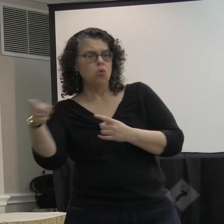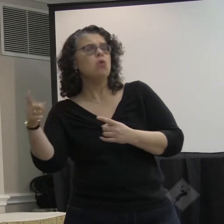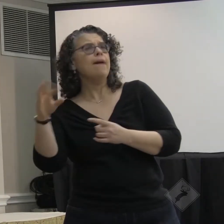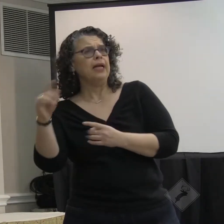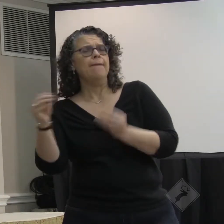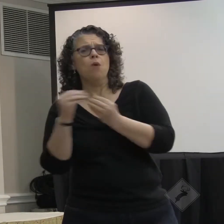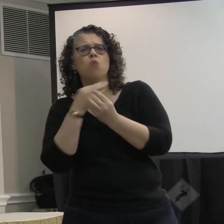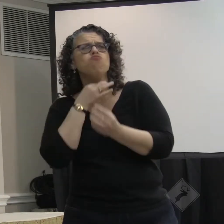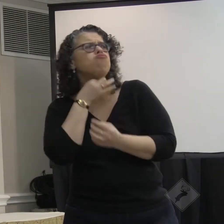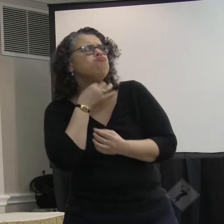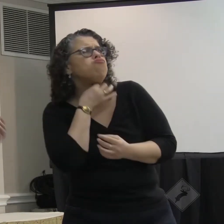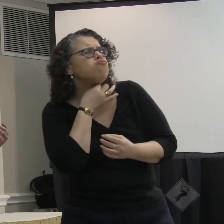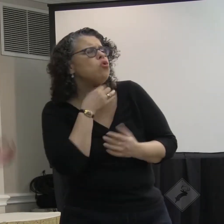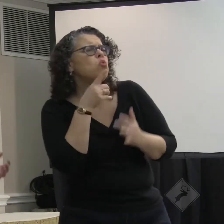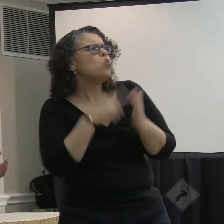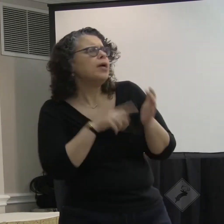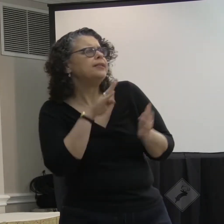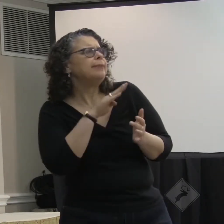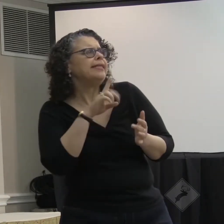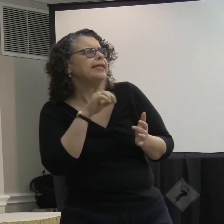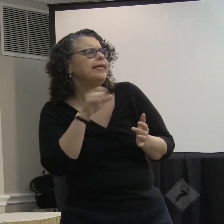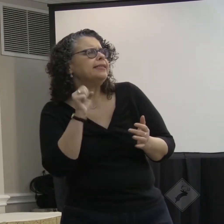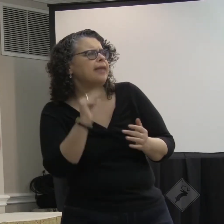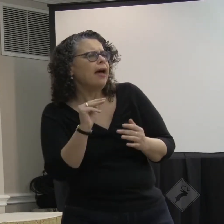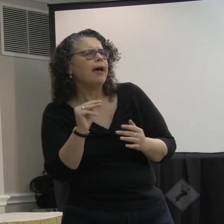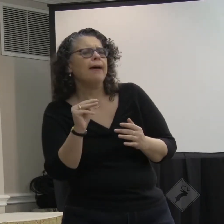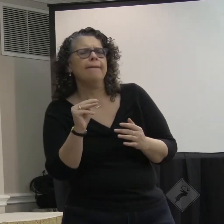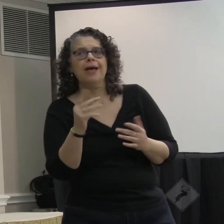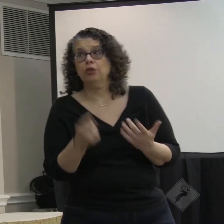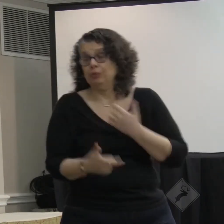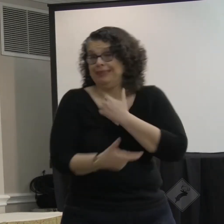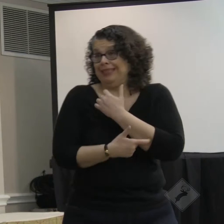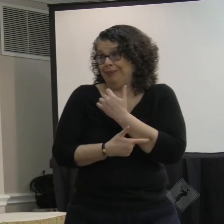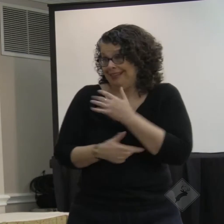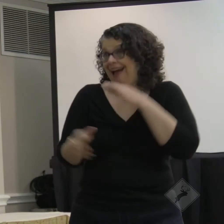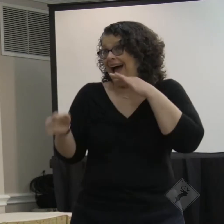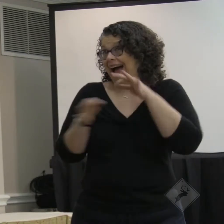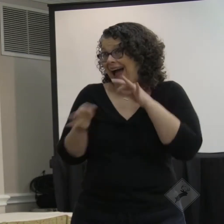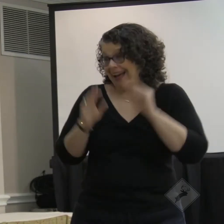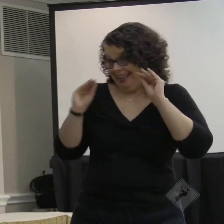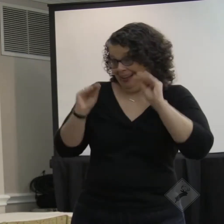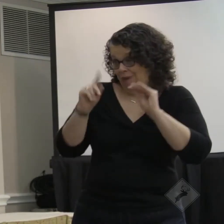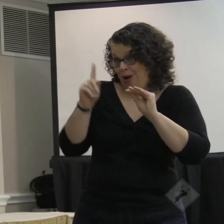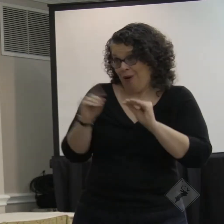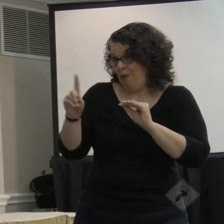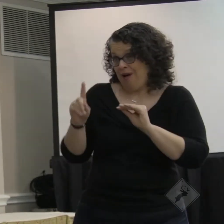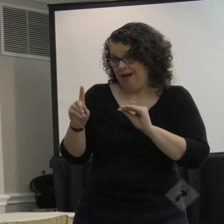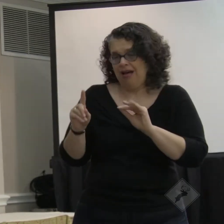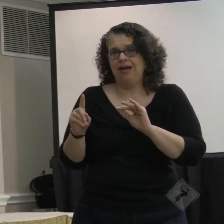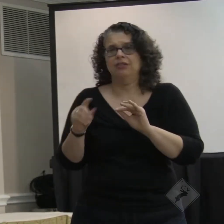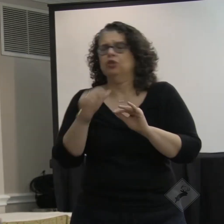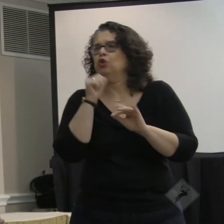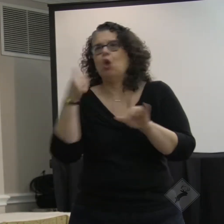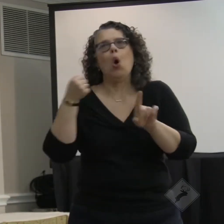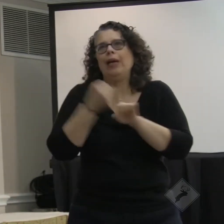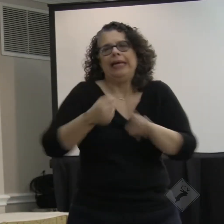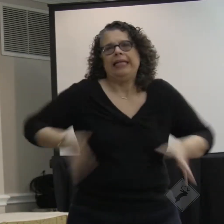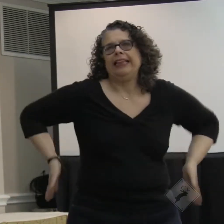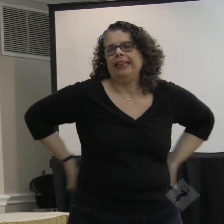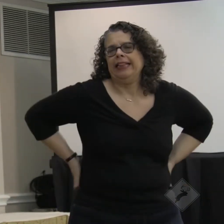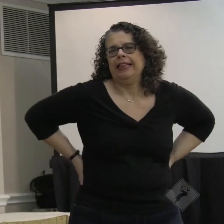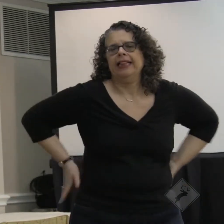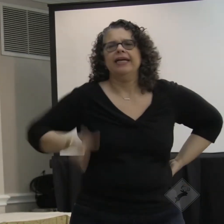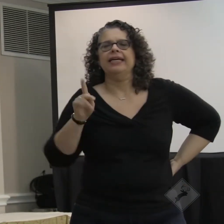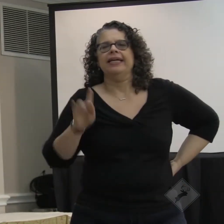into what BDSM is. And you're going to be very tempted to do a BDSM 101. Don't hit the kidneys, you